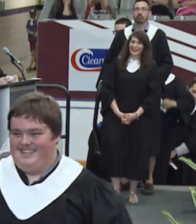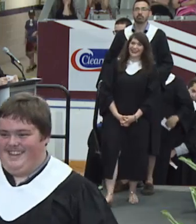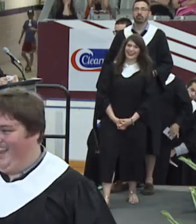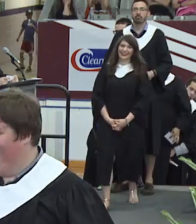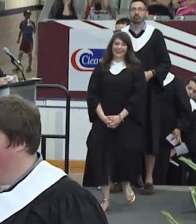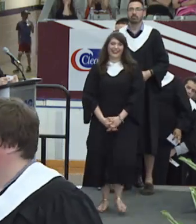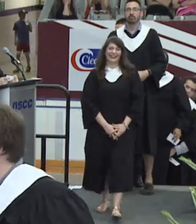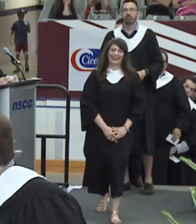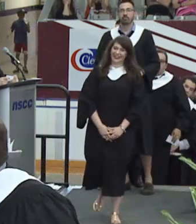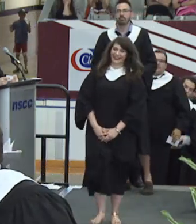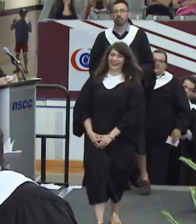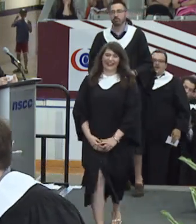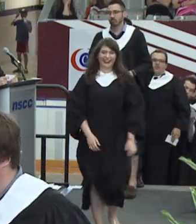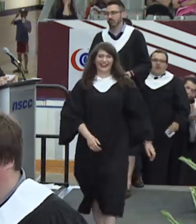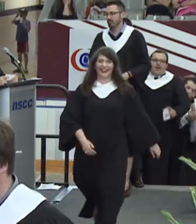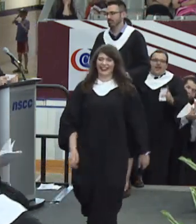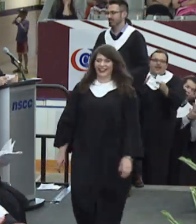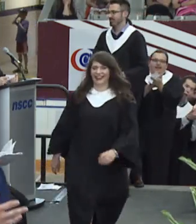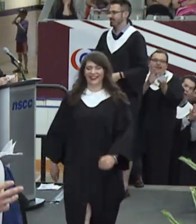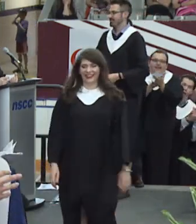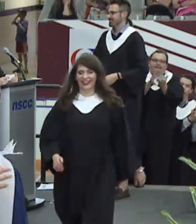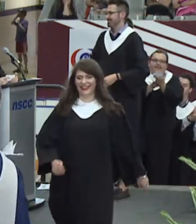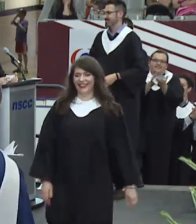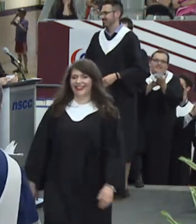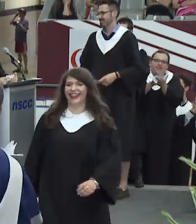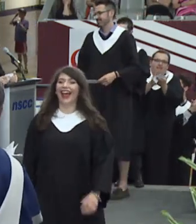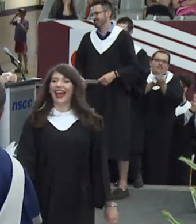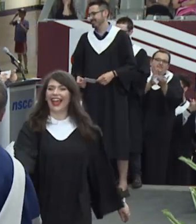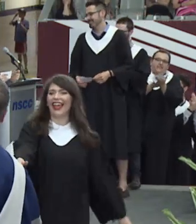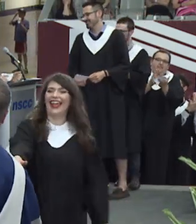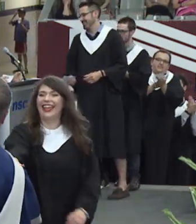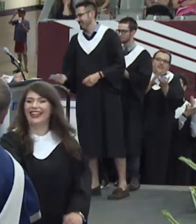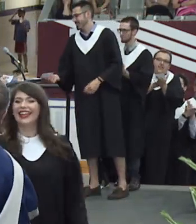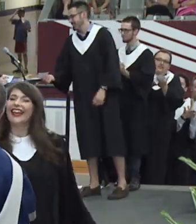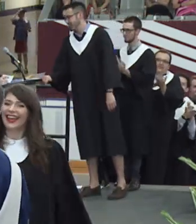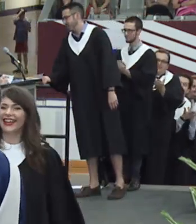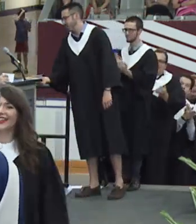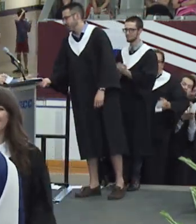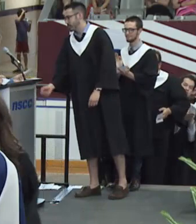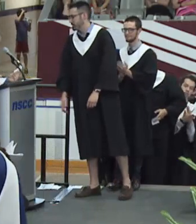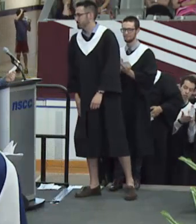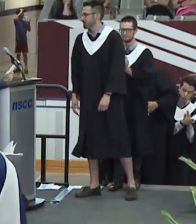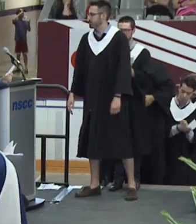Sky Kathleen Bryden Blom with honors.